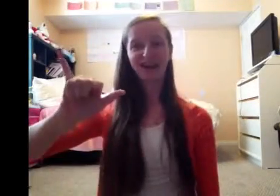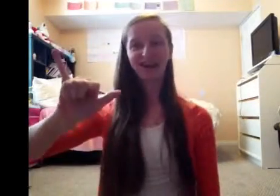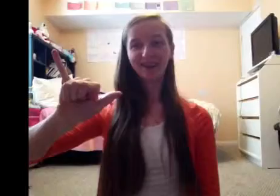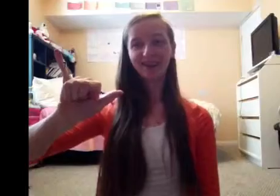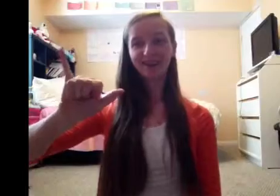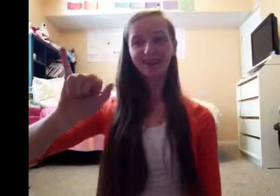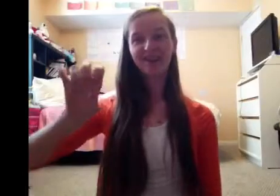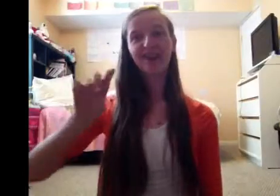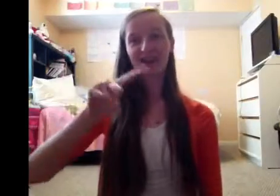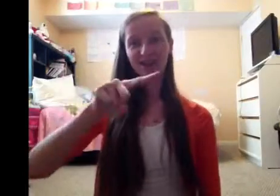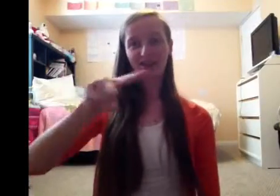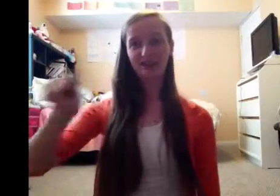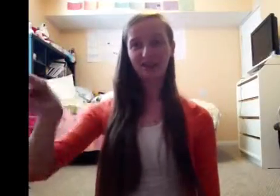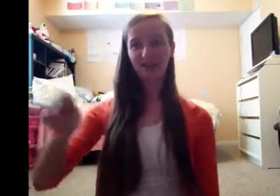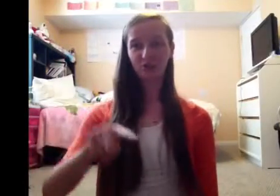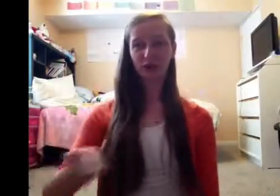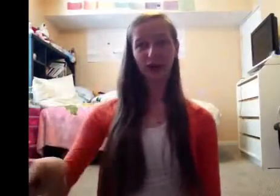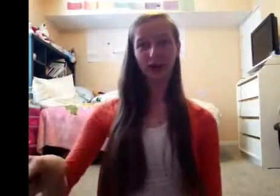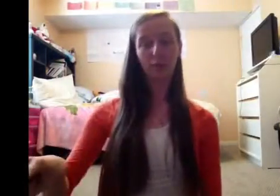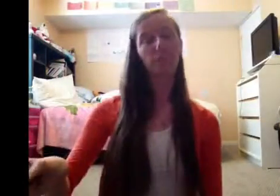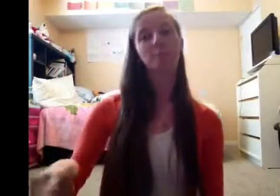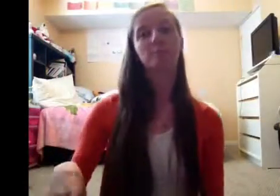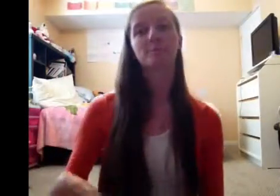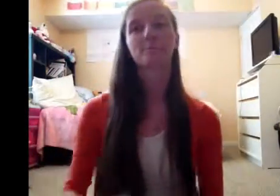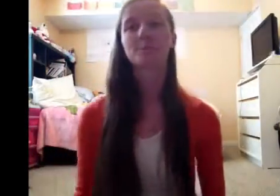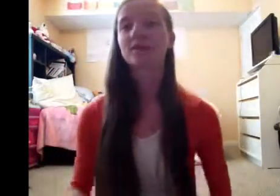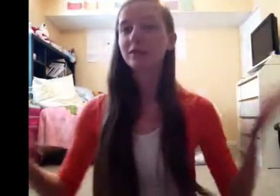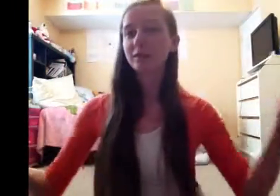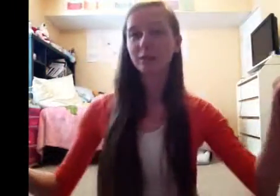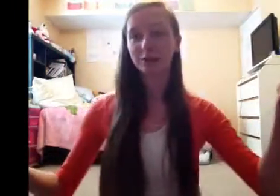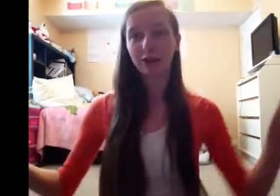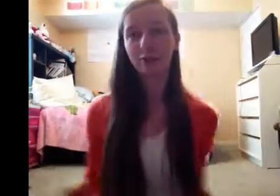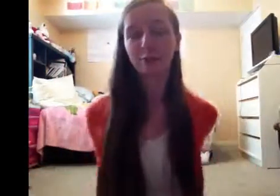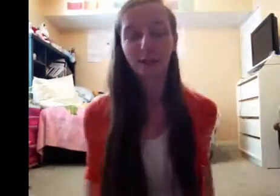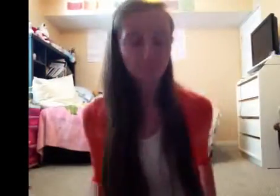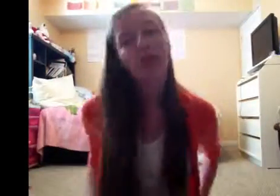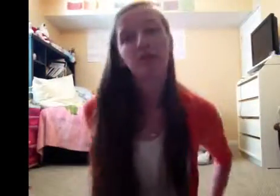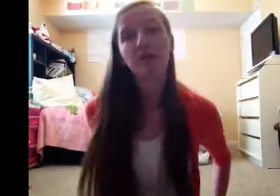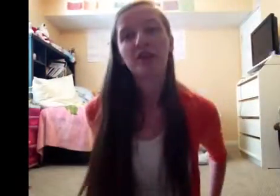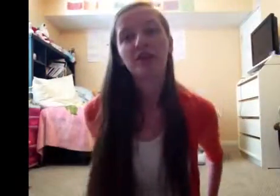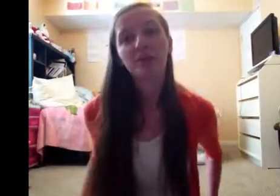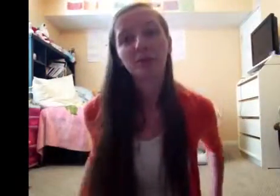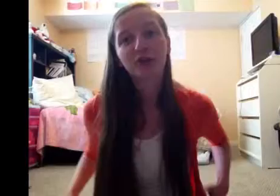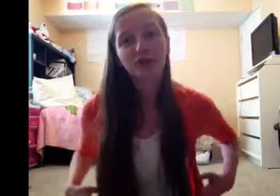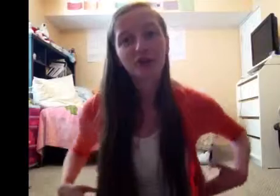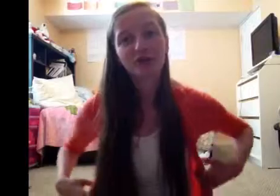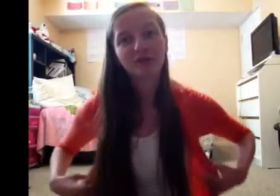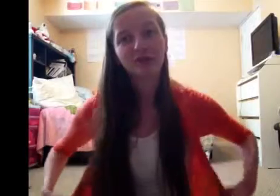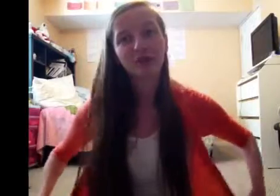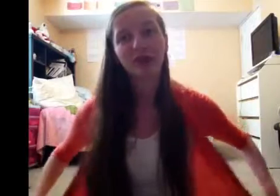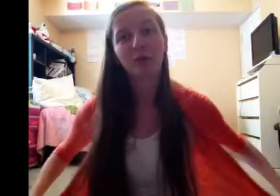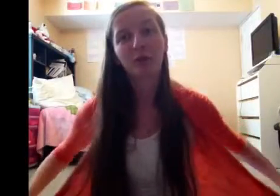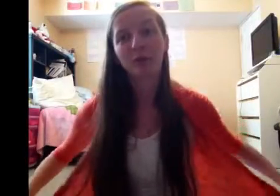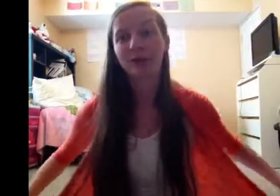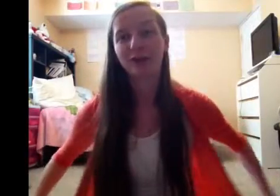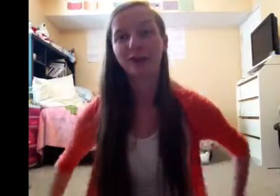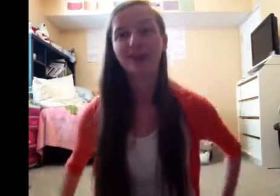Y. And then Z, you just write it out. So there's the alphabet. And then numbers. Numbers get weird.